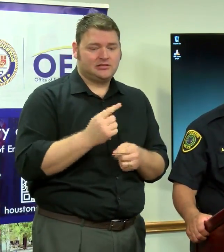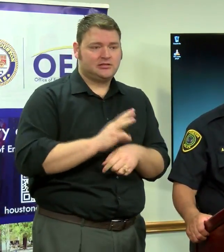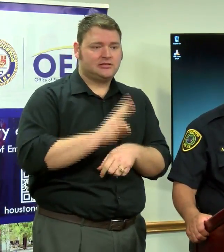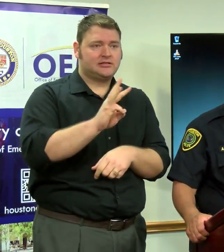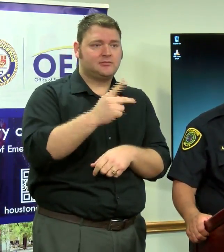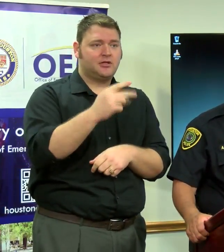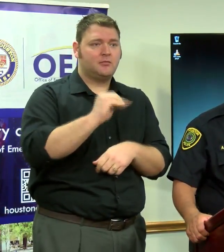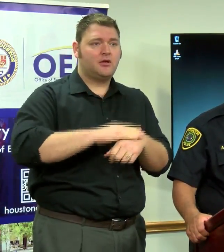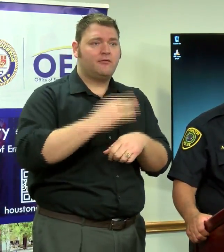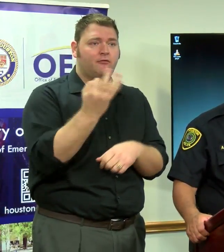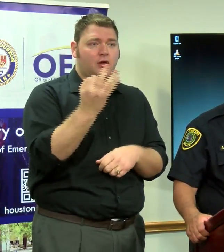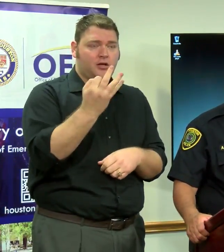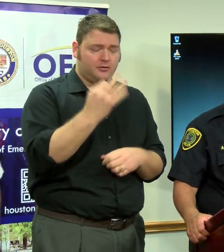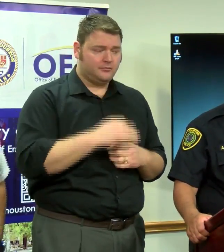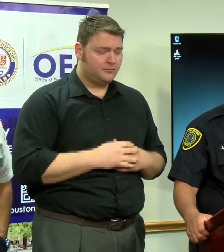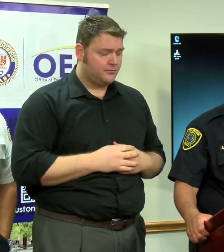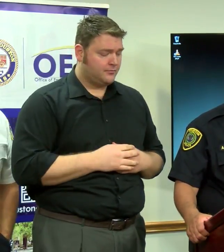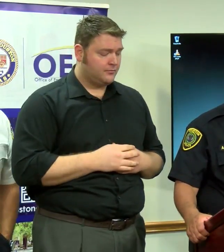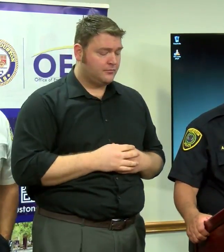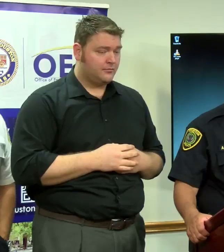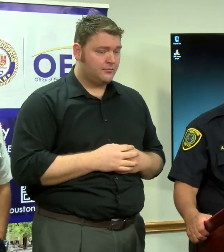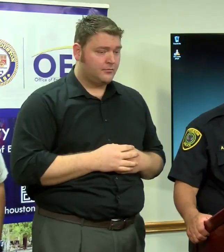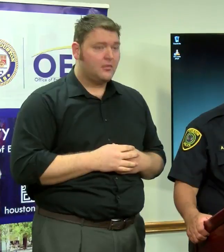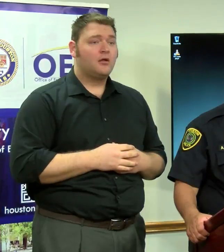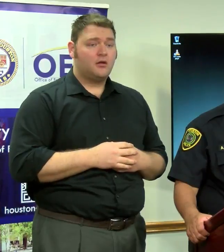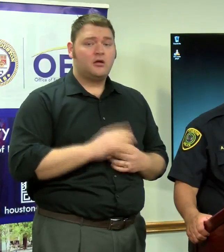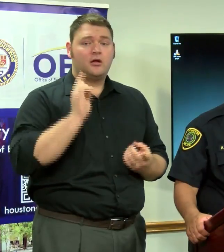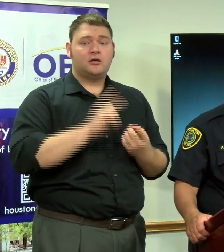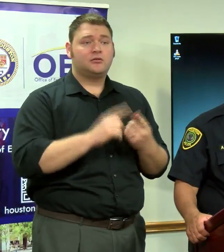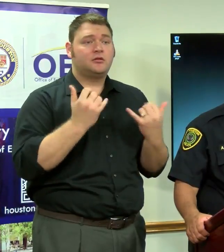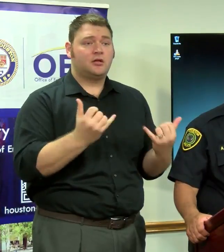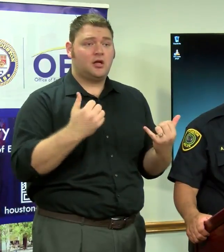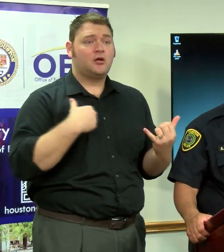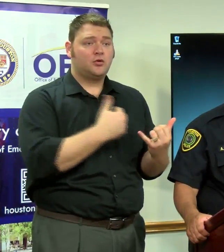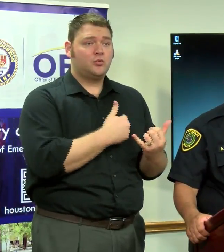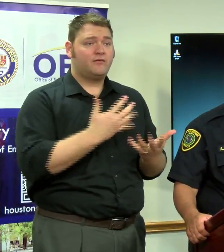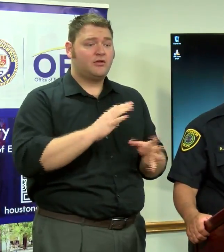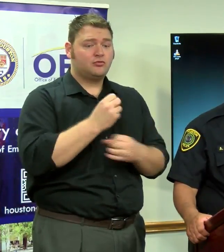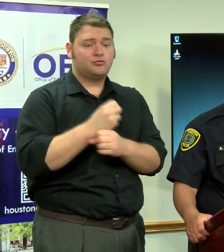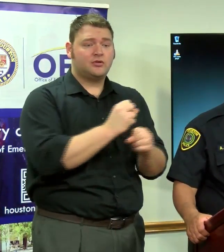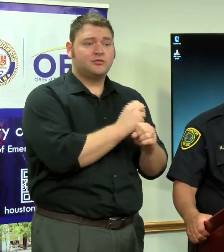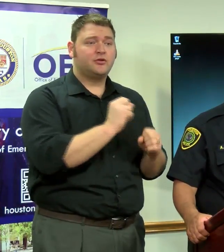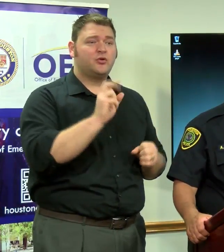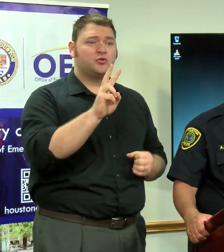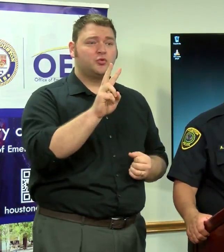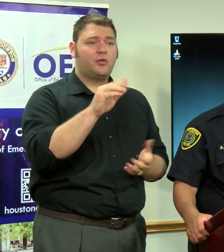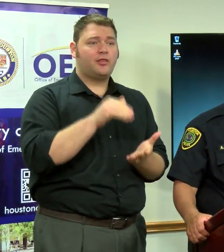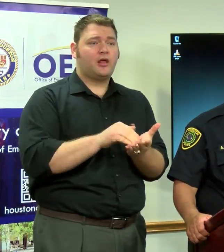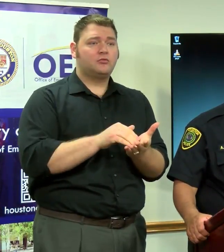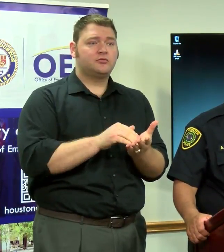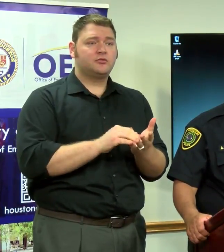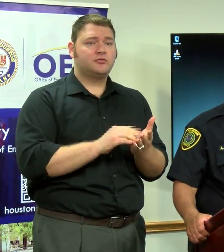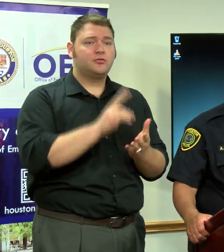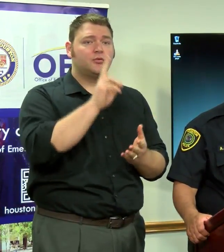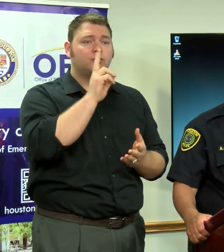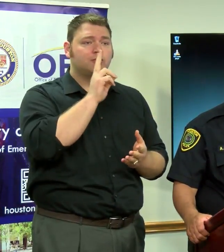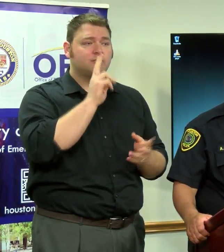on Friday. To date, we've completed the rescue of 2,000